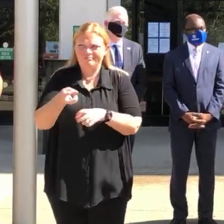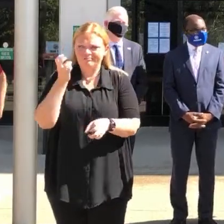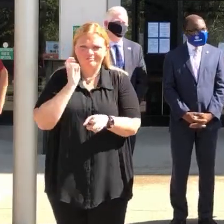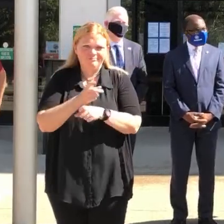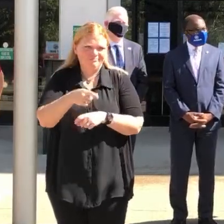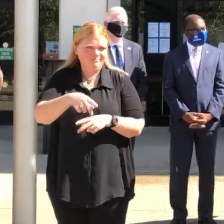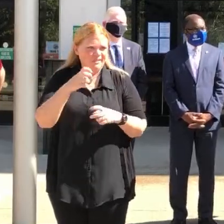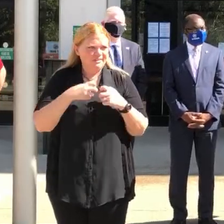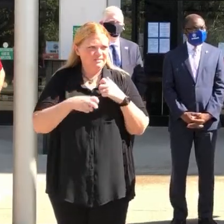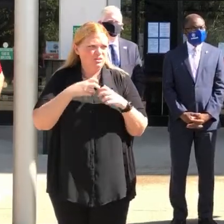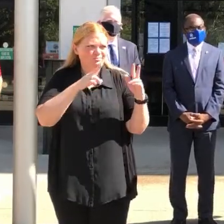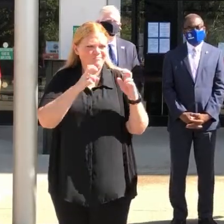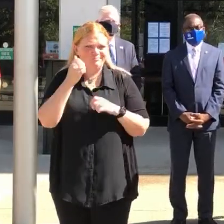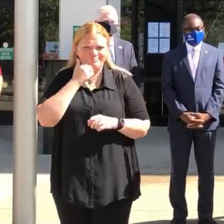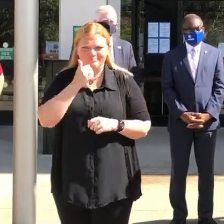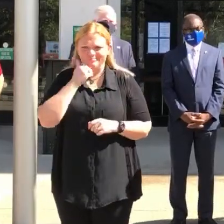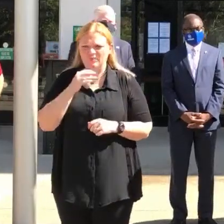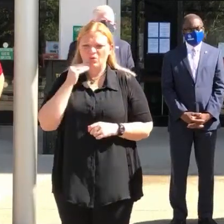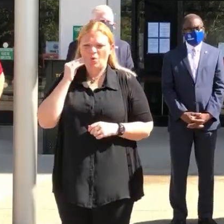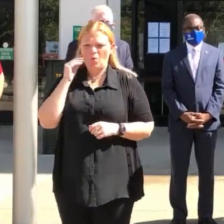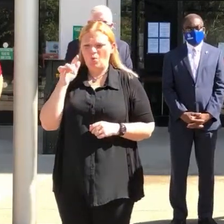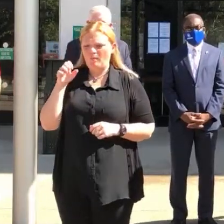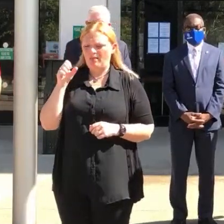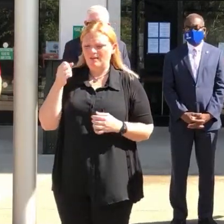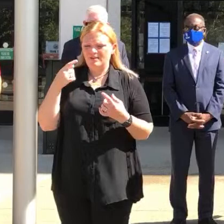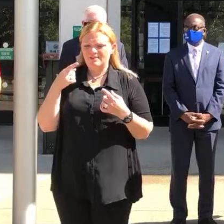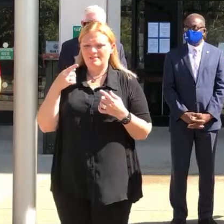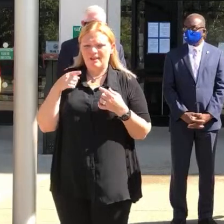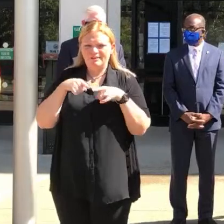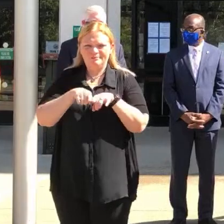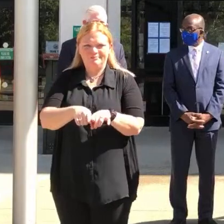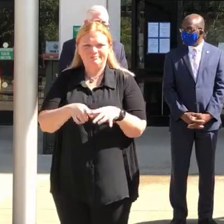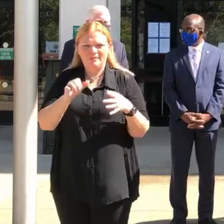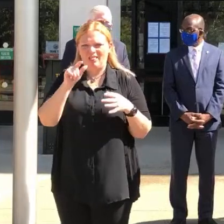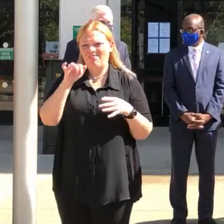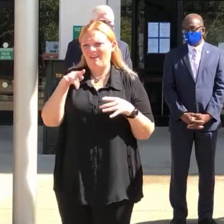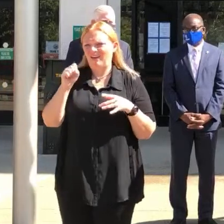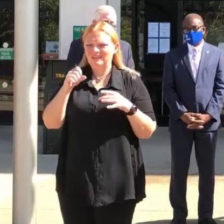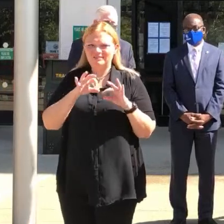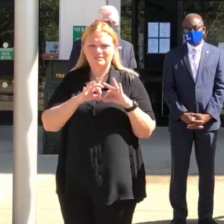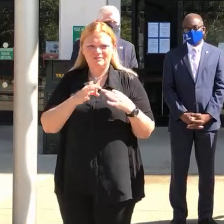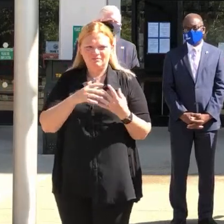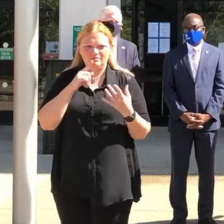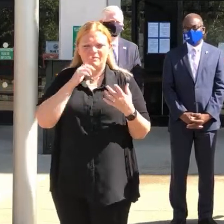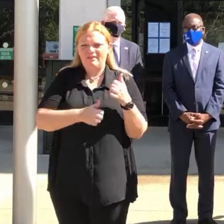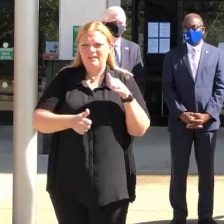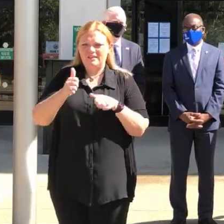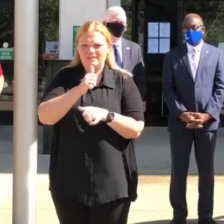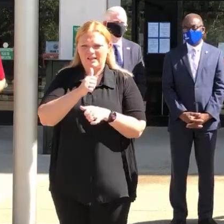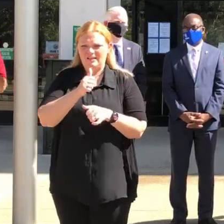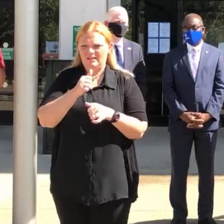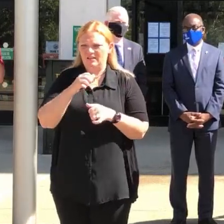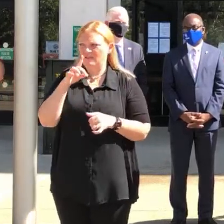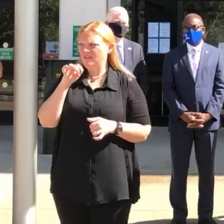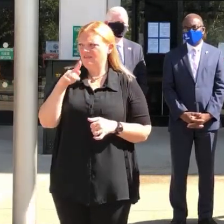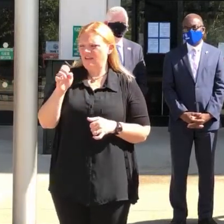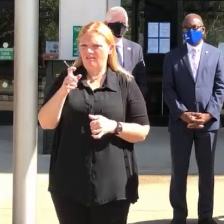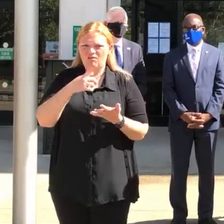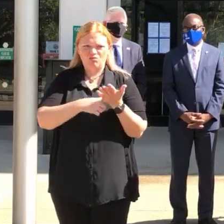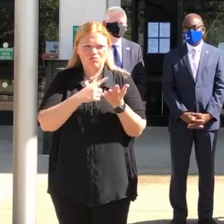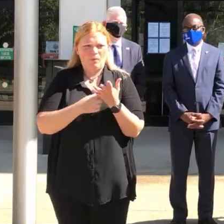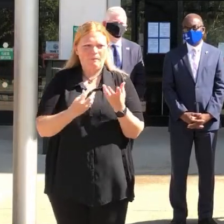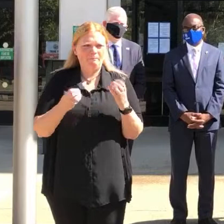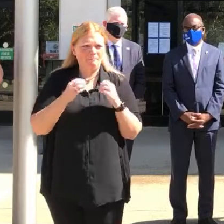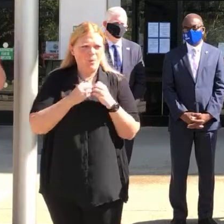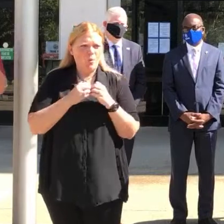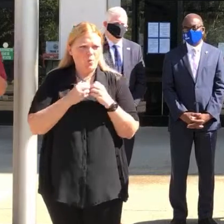issues every day. One of those is the Homeless Alliance of Western New York, and we're pleased to be joined by its Executive Director, Dale Zakleski, to talk more about what